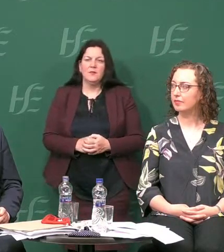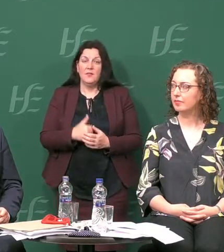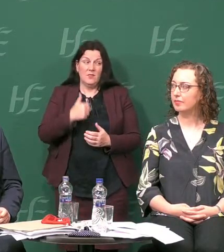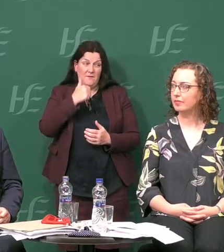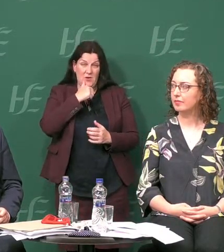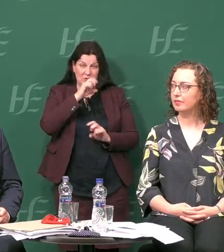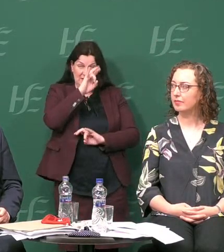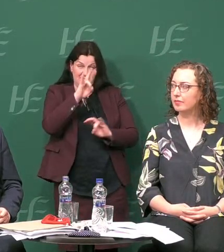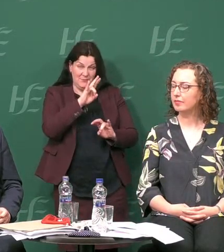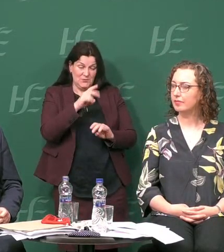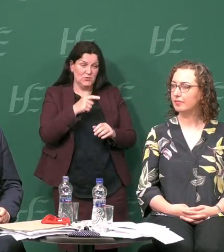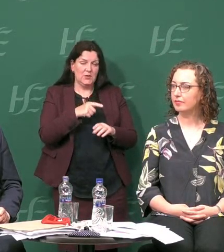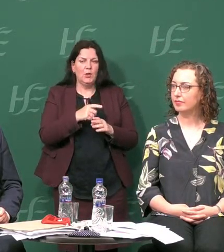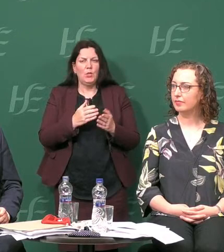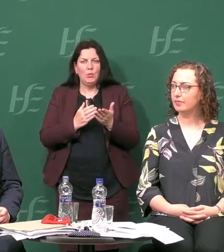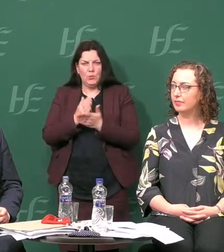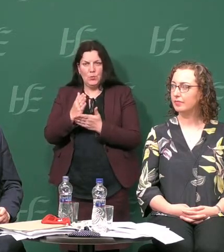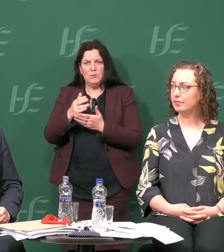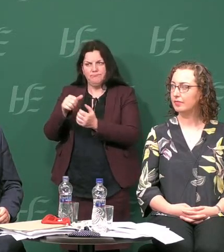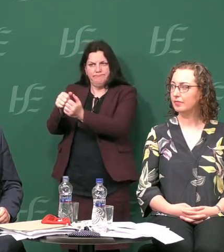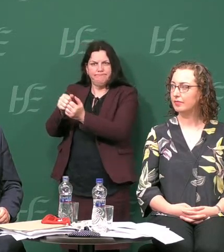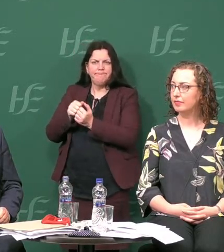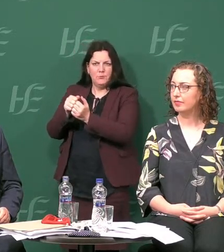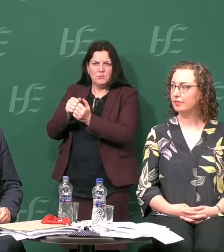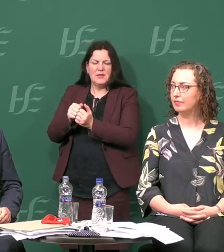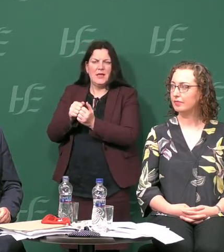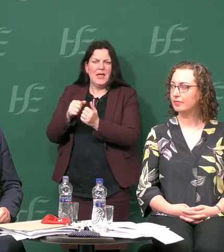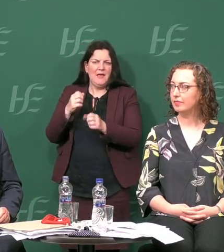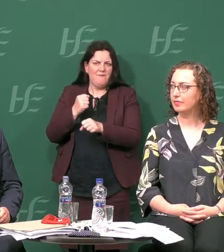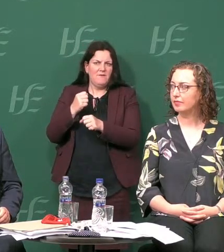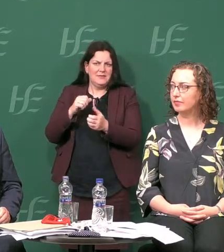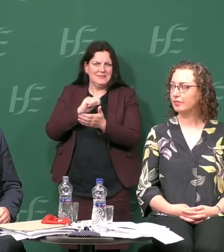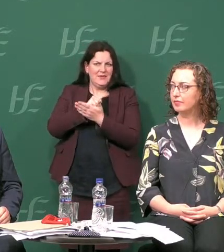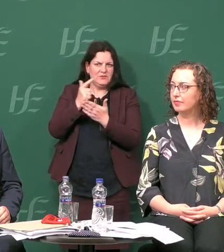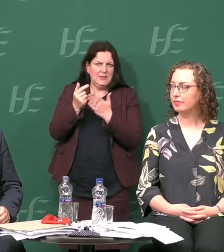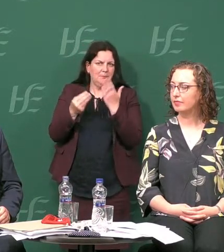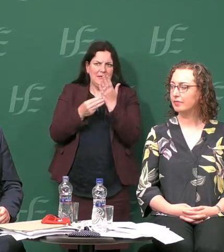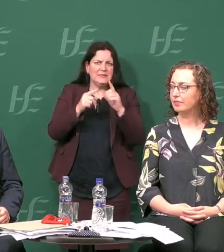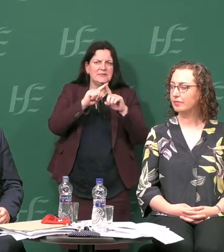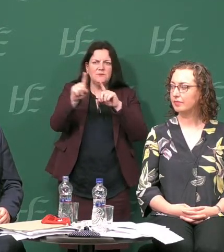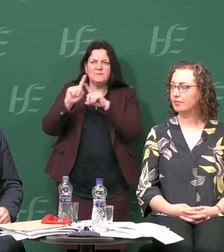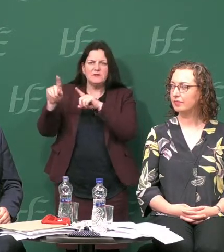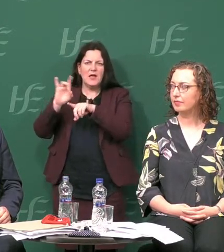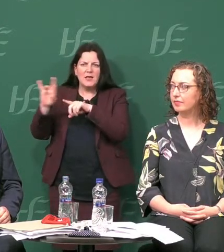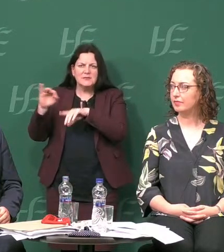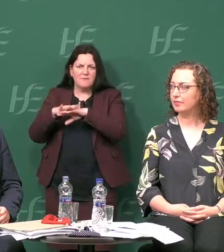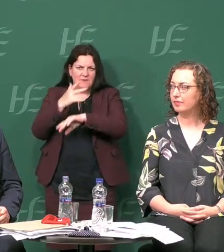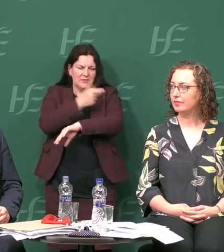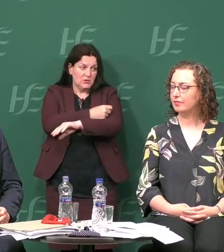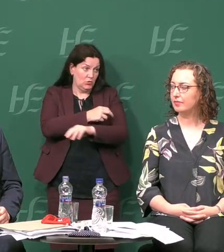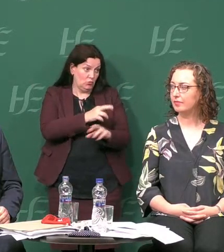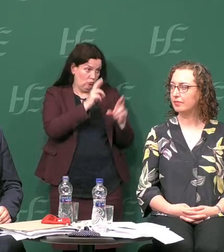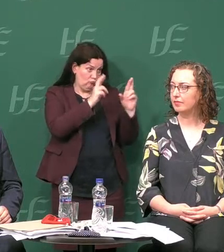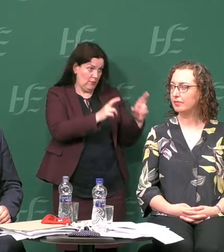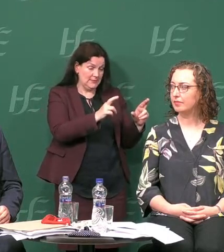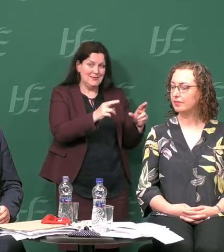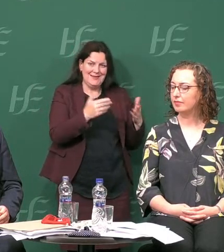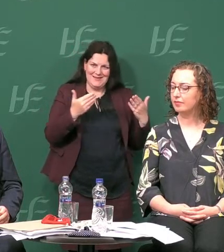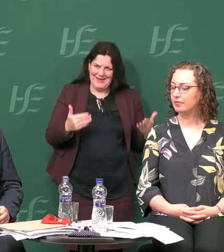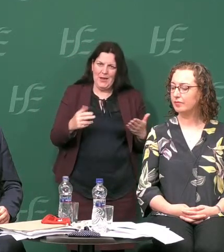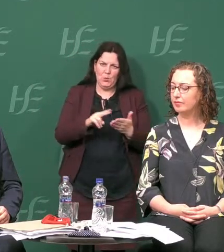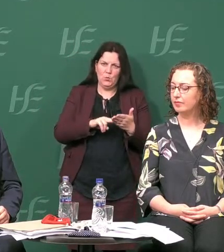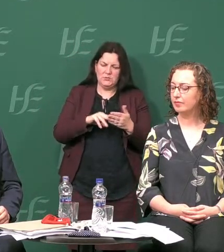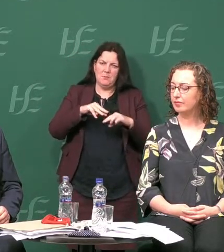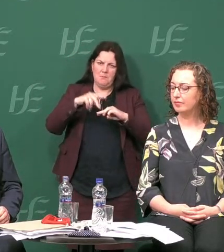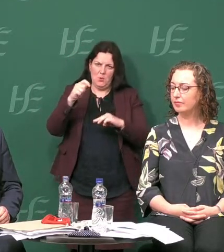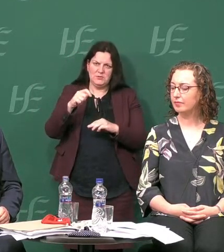the EU process, we have procured up to 17 million of the various types of vaccines. And you're quite correct, the primary use of